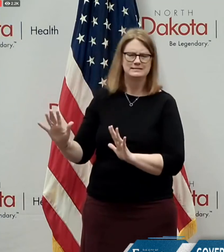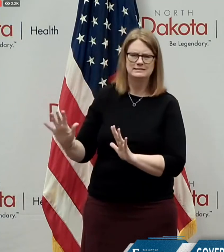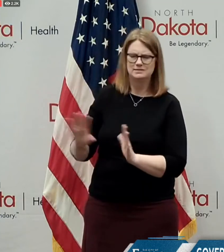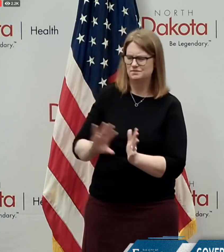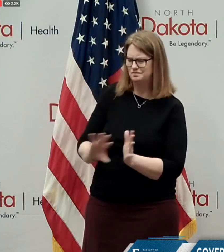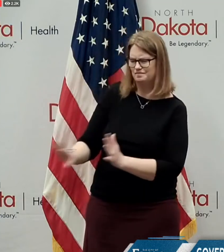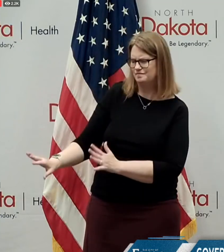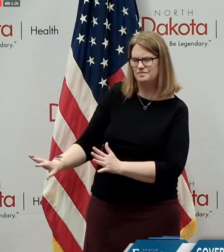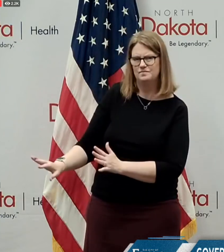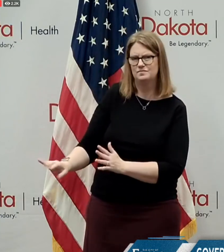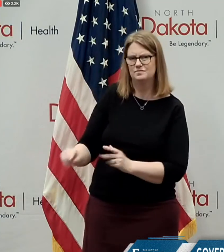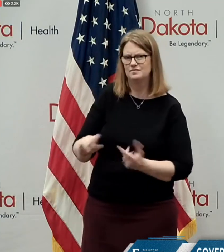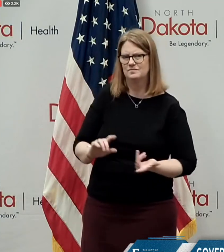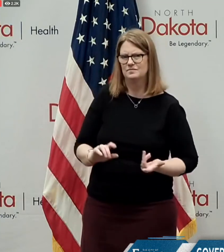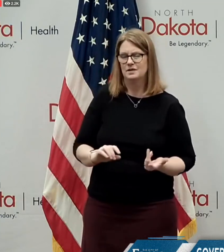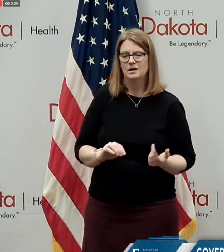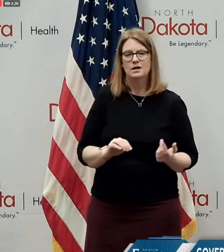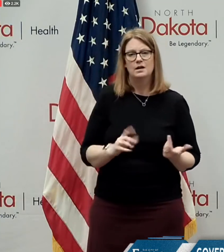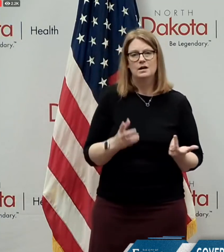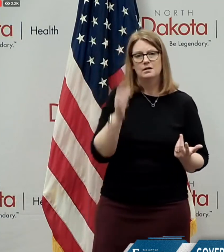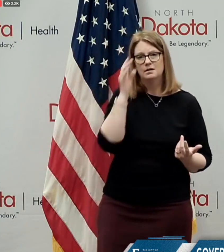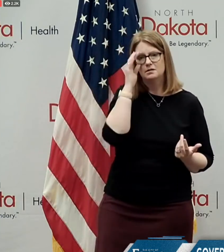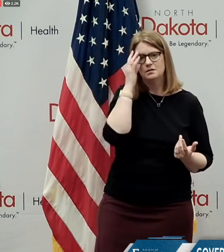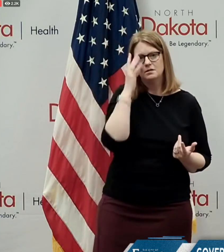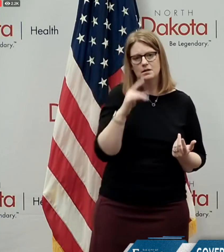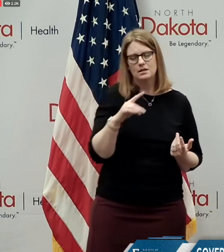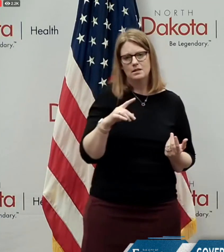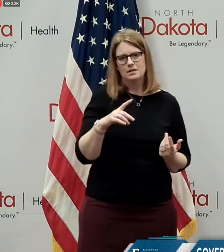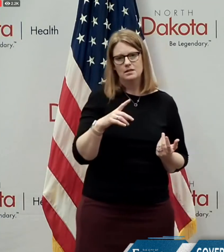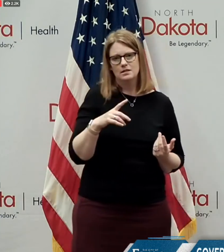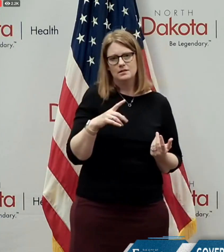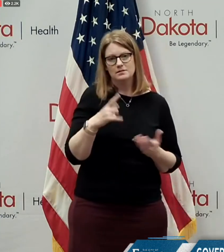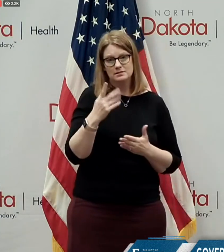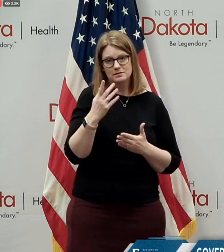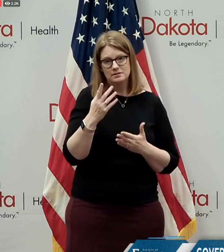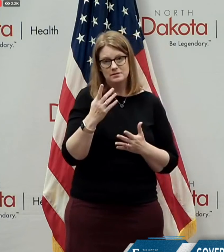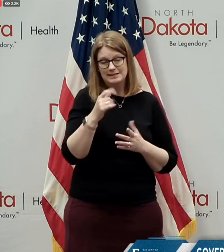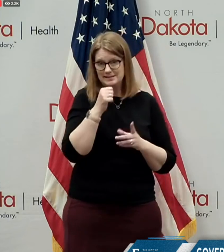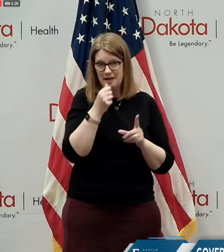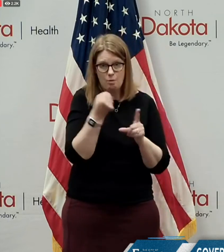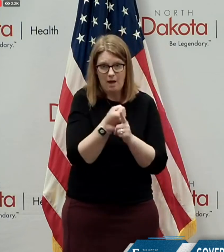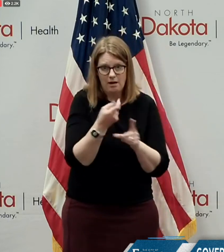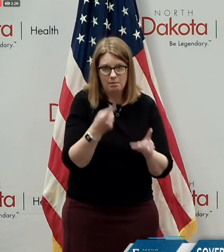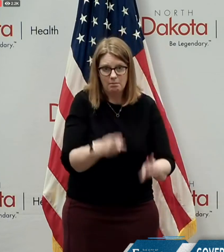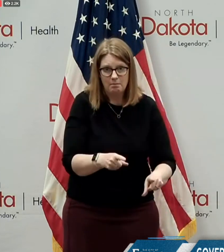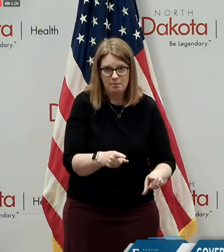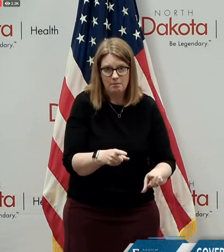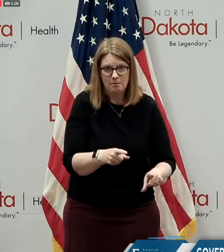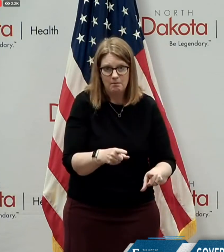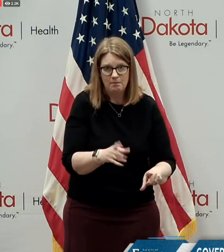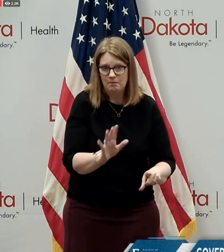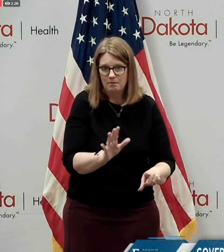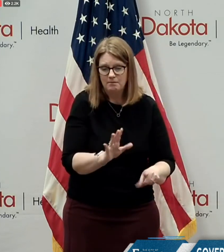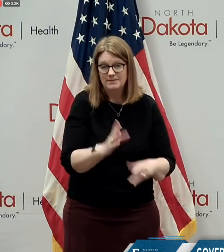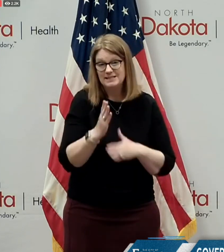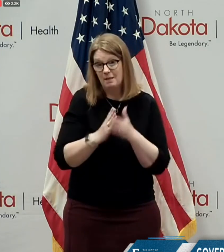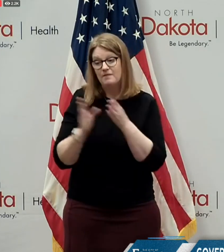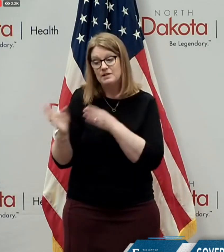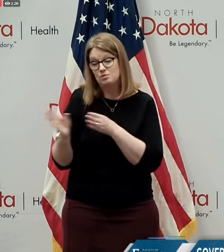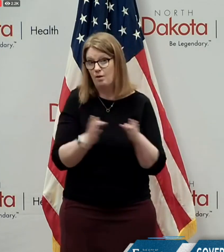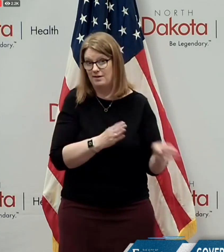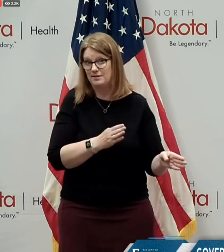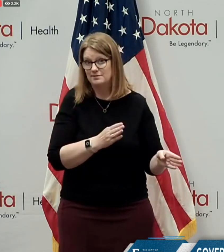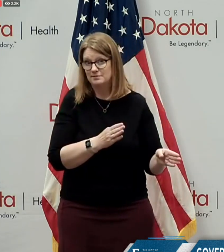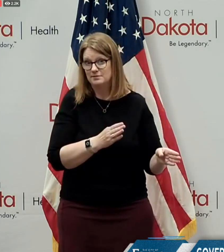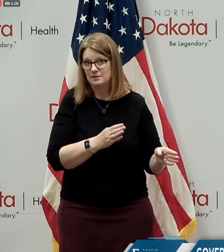that line. And we have to understand that this is some of this is not random. Some of this is actually well organized. We know that was the